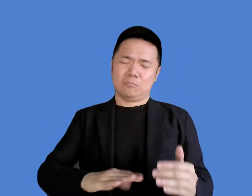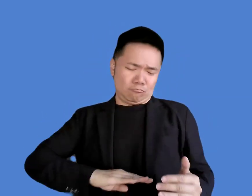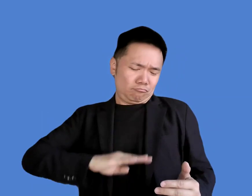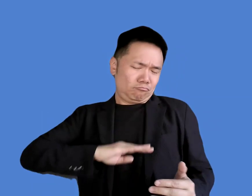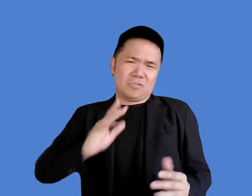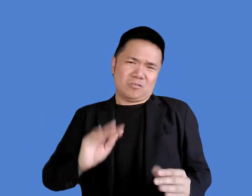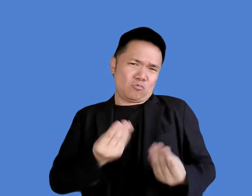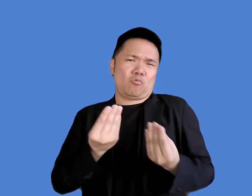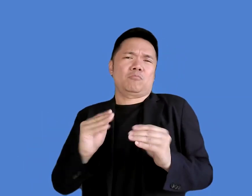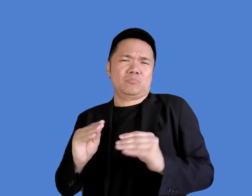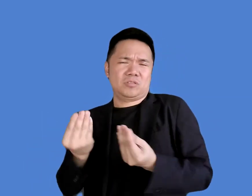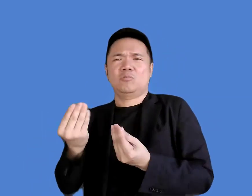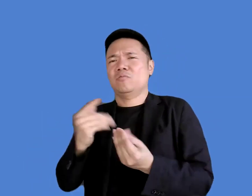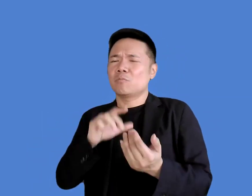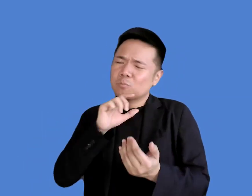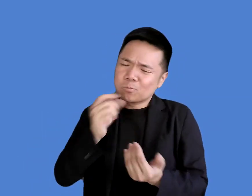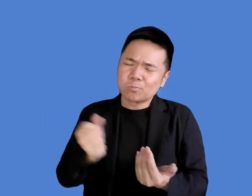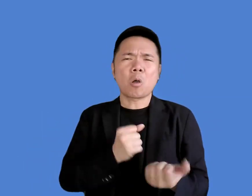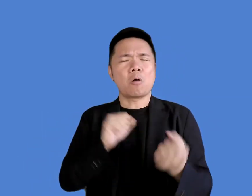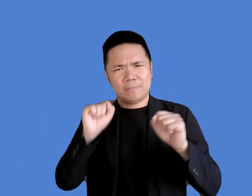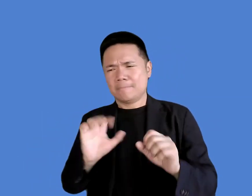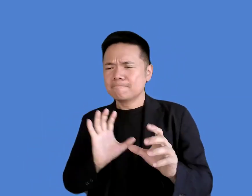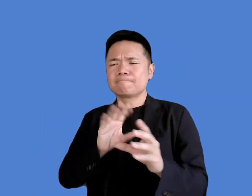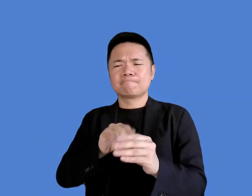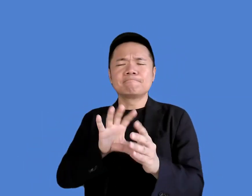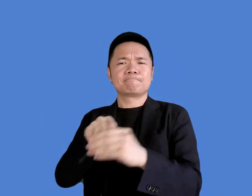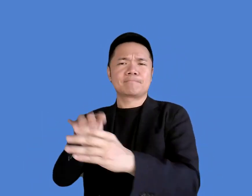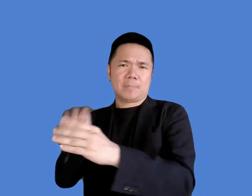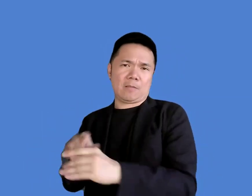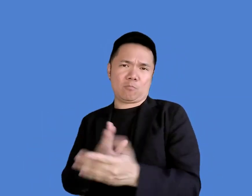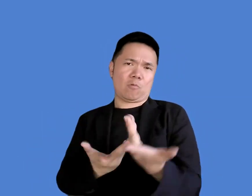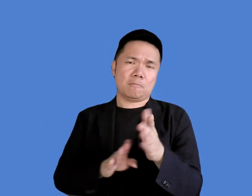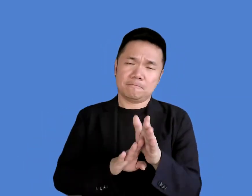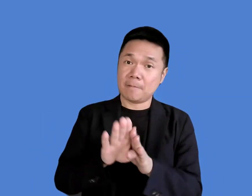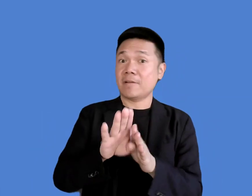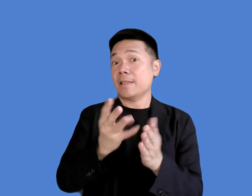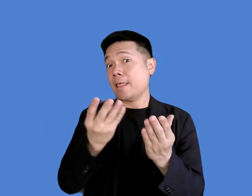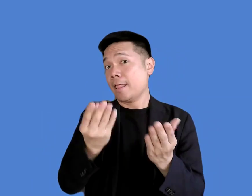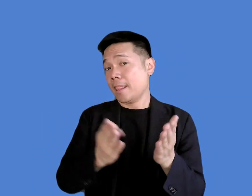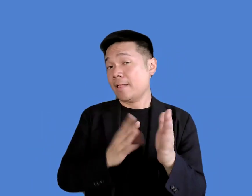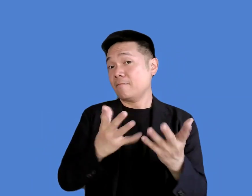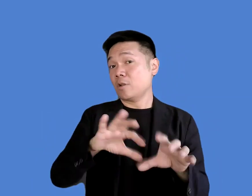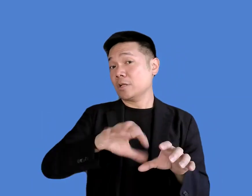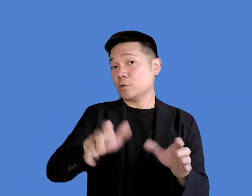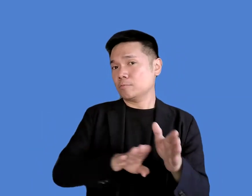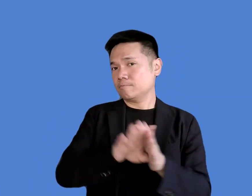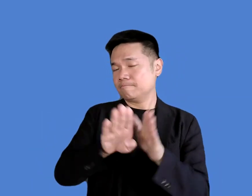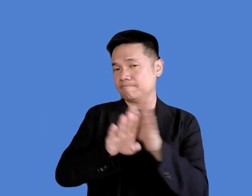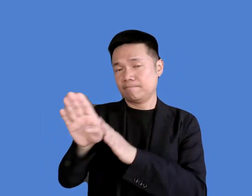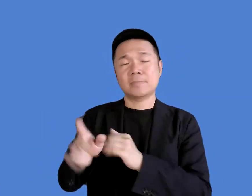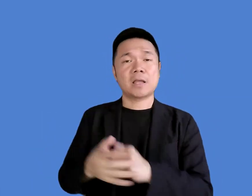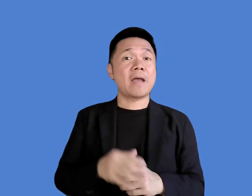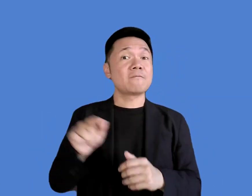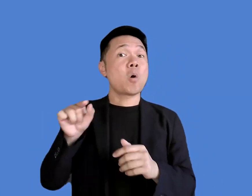and fully in the economy. At UN Women, one of the key vehicles to advance gender equality for women in the world of